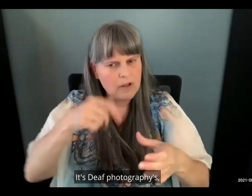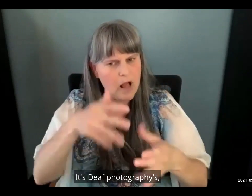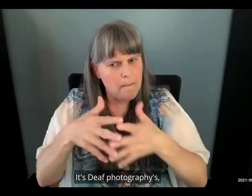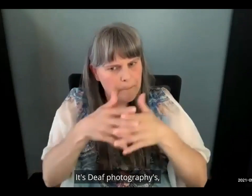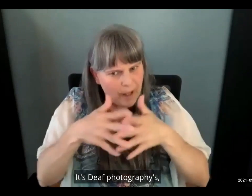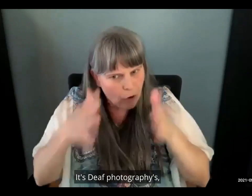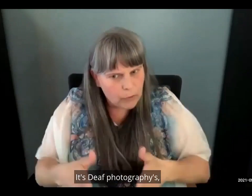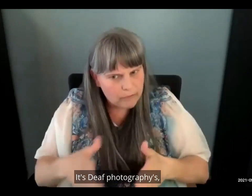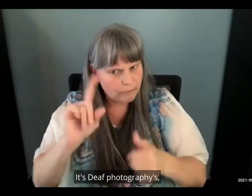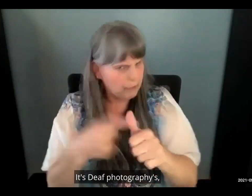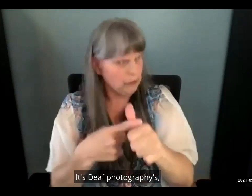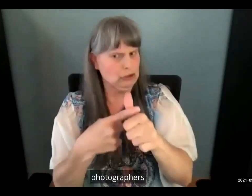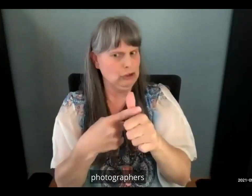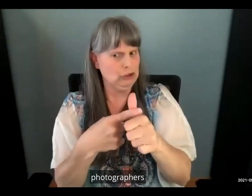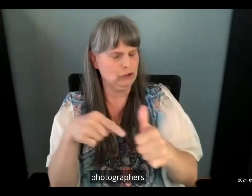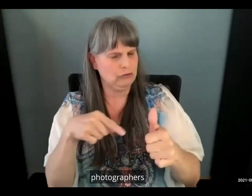deaf